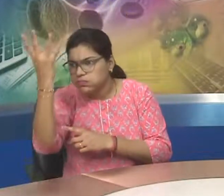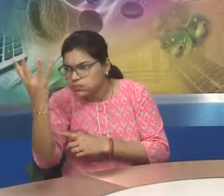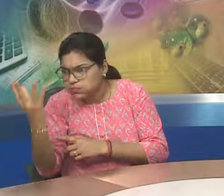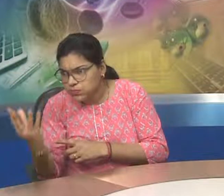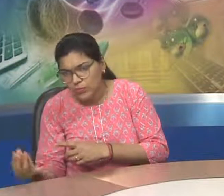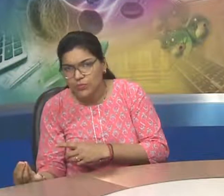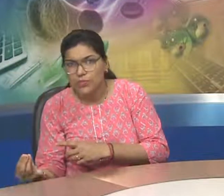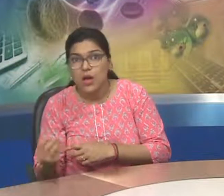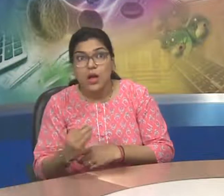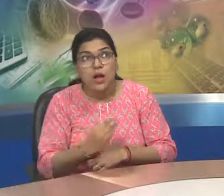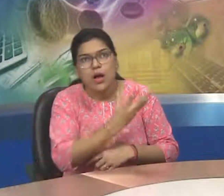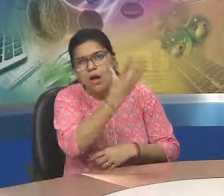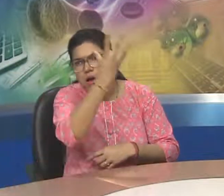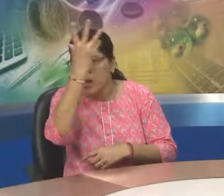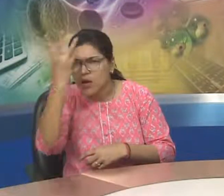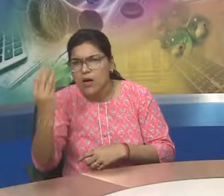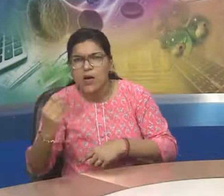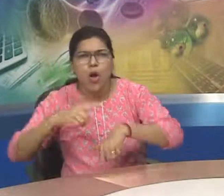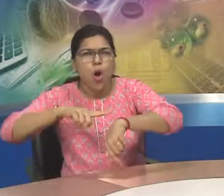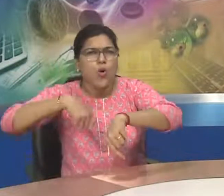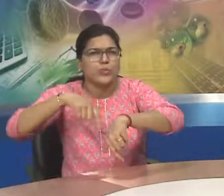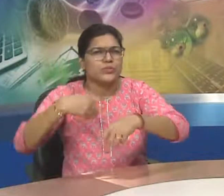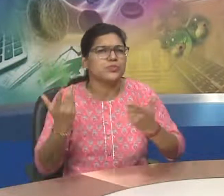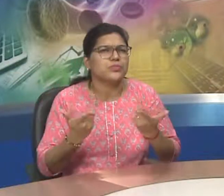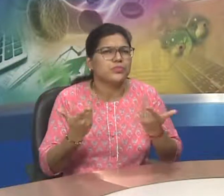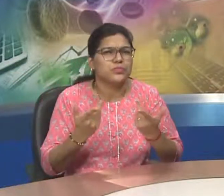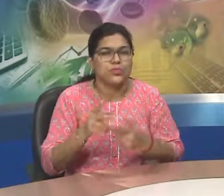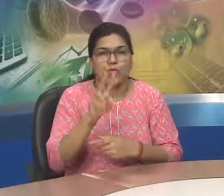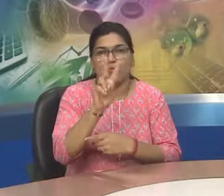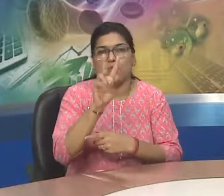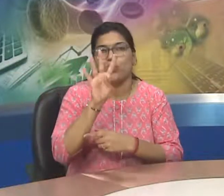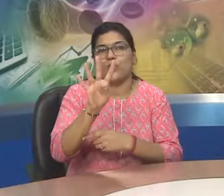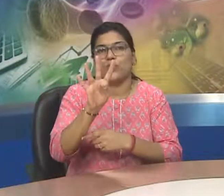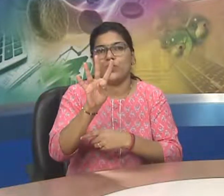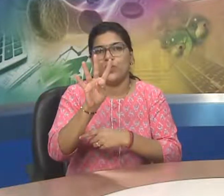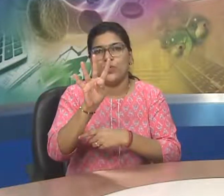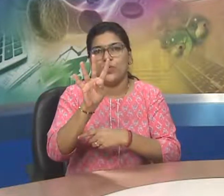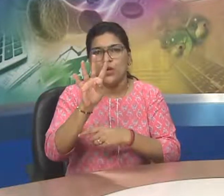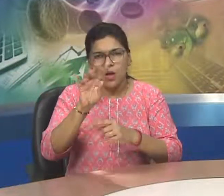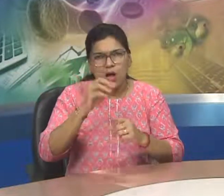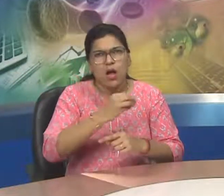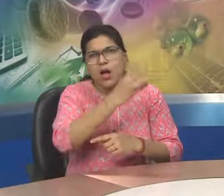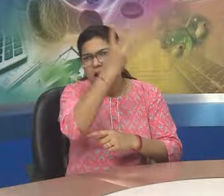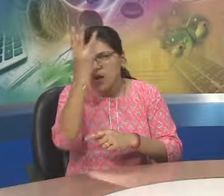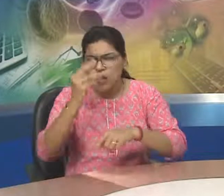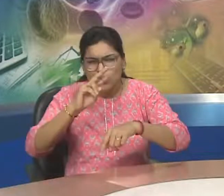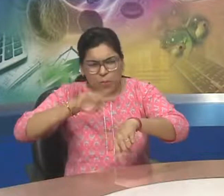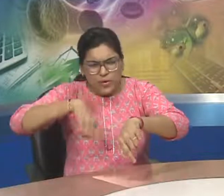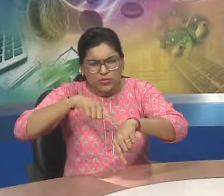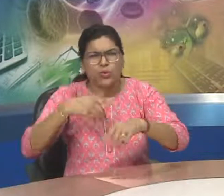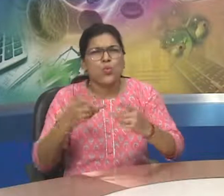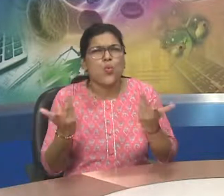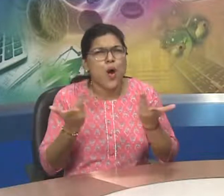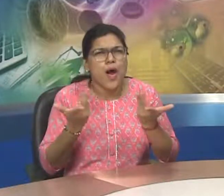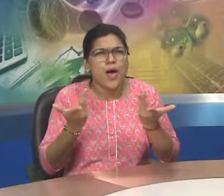Why does the day and night cycle consist only 24 hours?